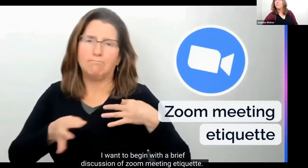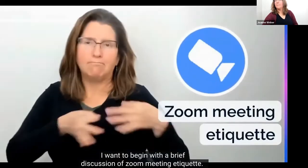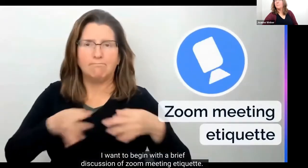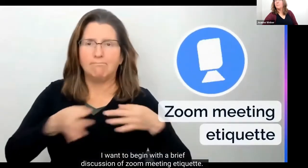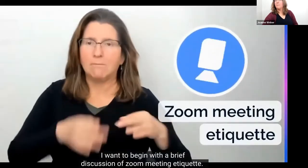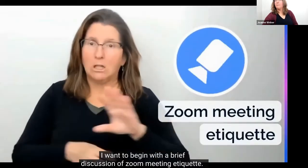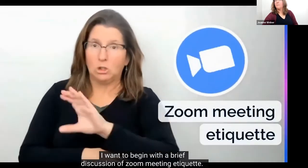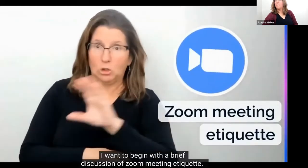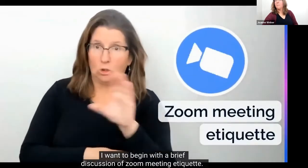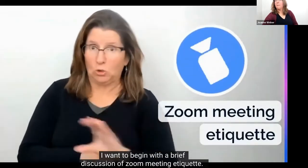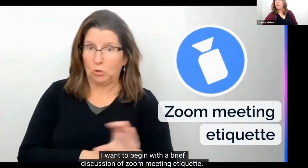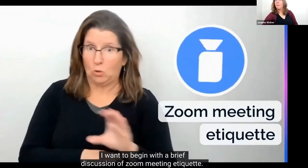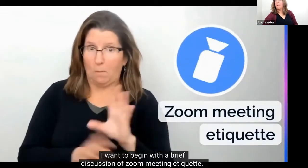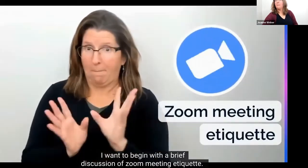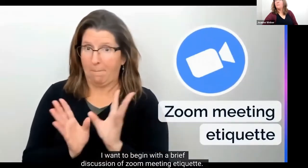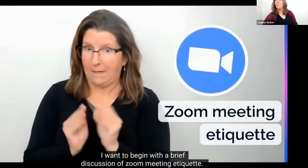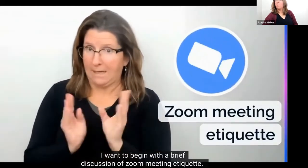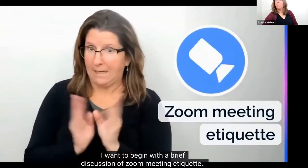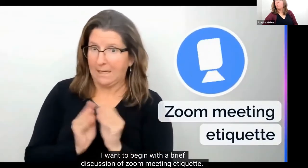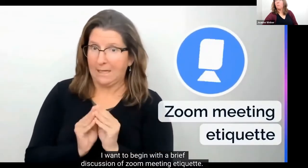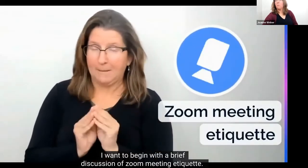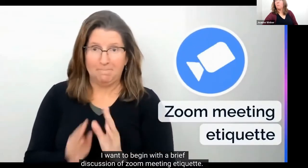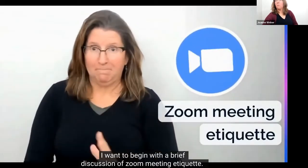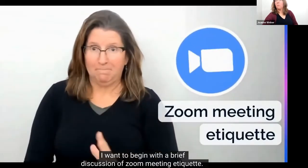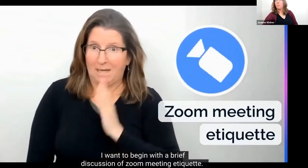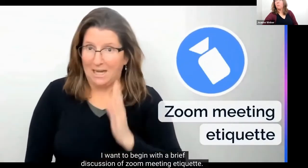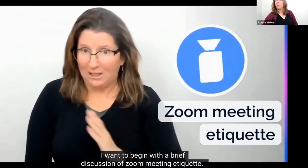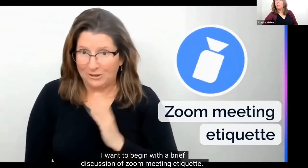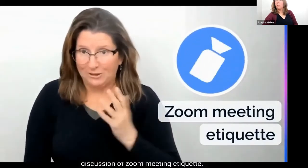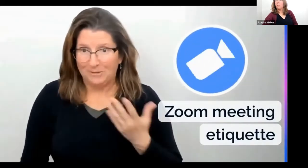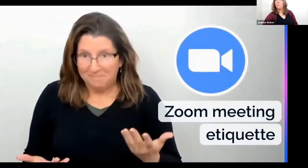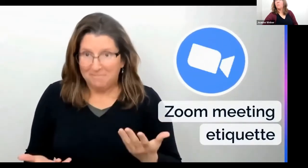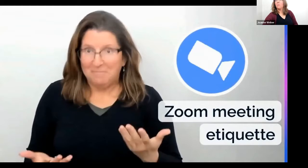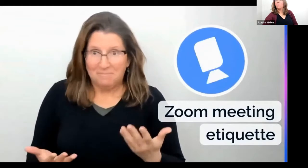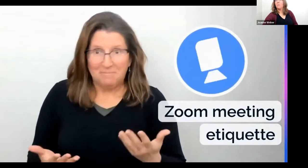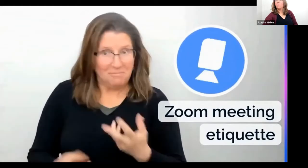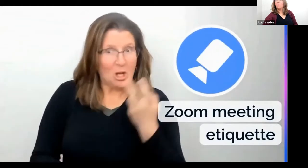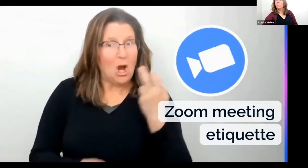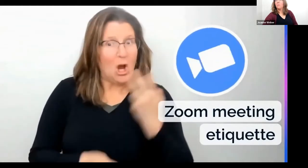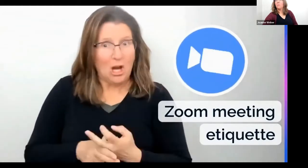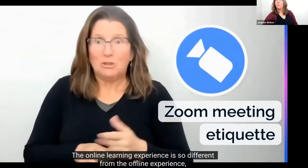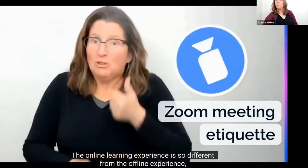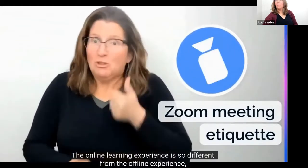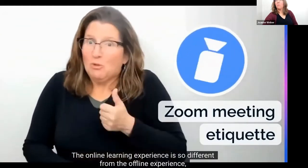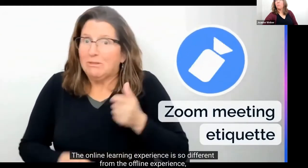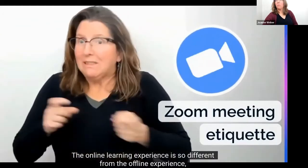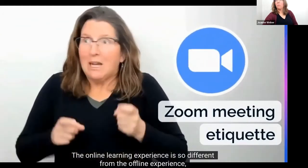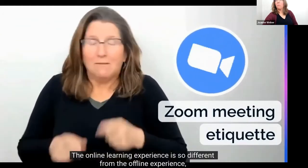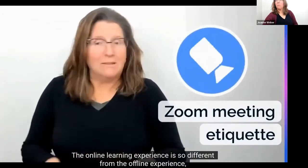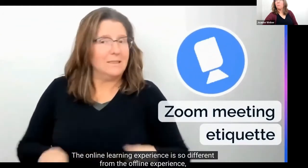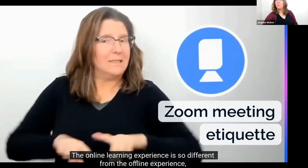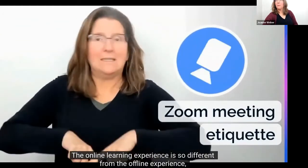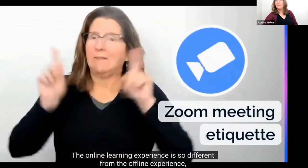I want to begin with a brief discussion of Zoom meeting etiquette. The online